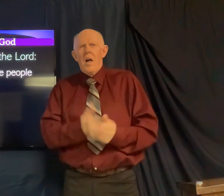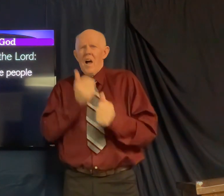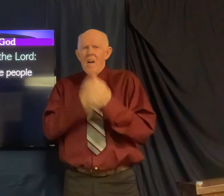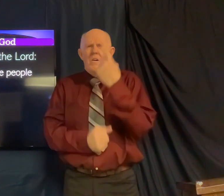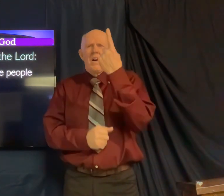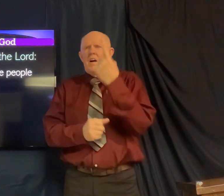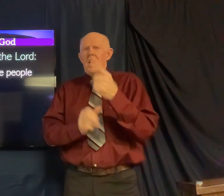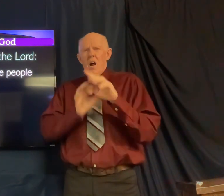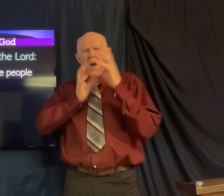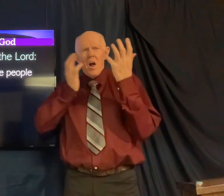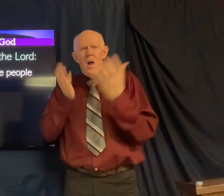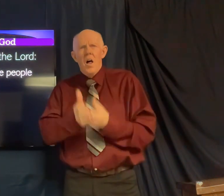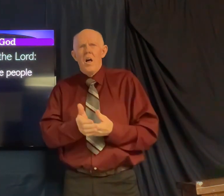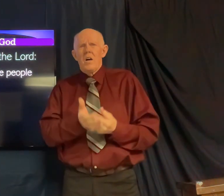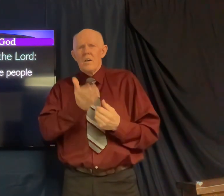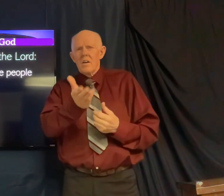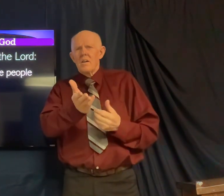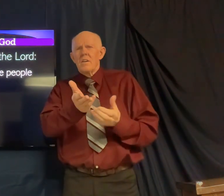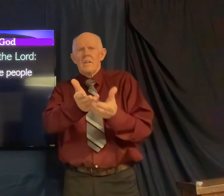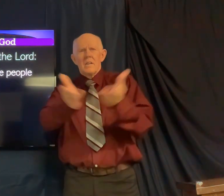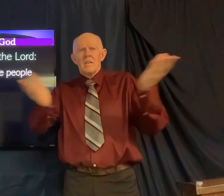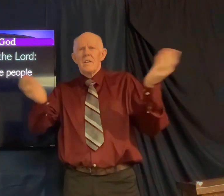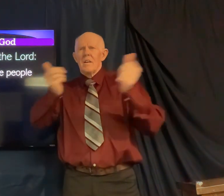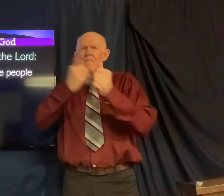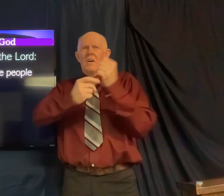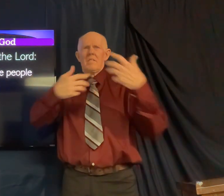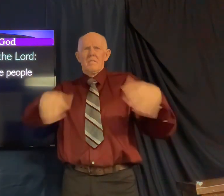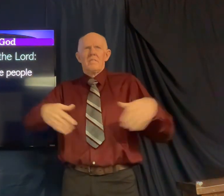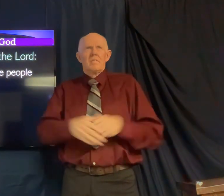with us always. He is with everyone, all of us.